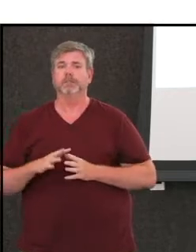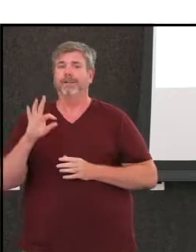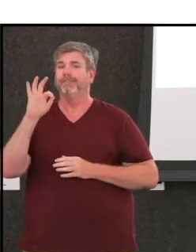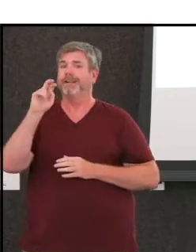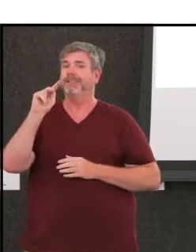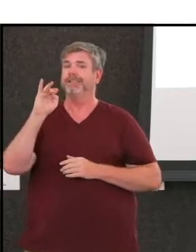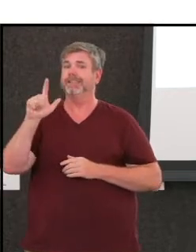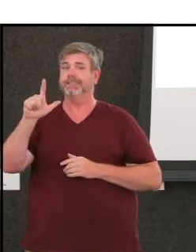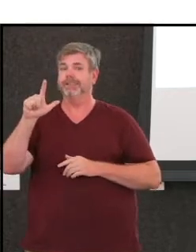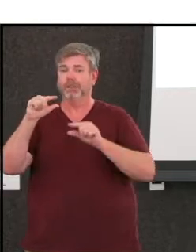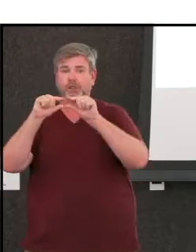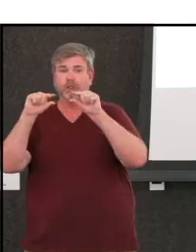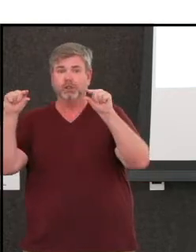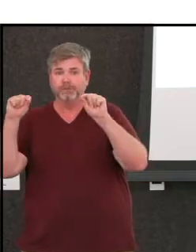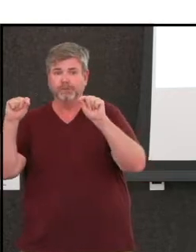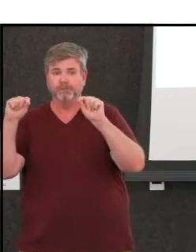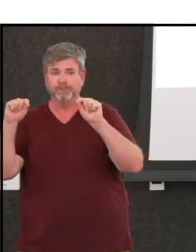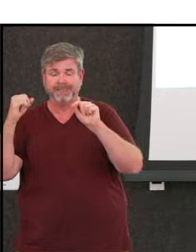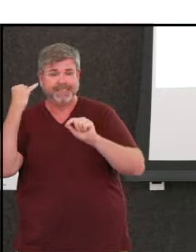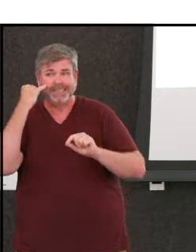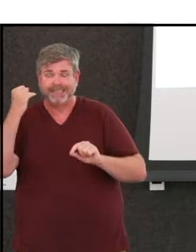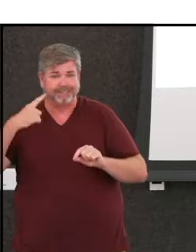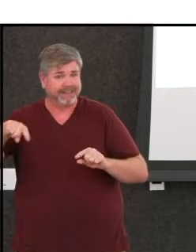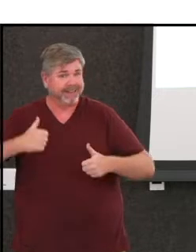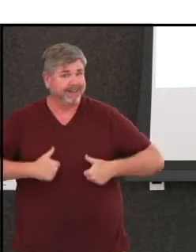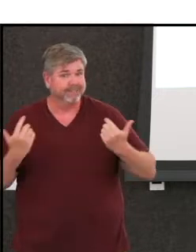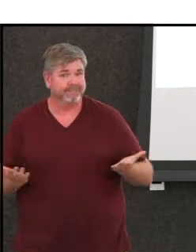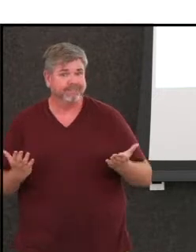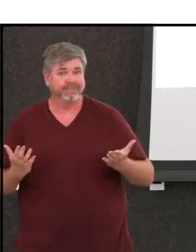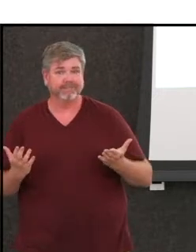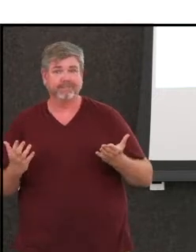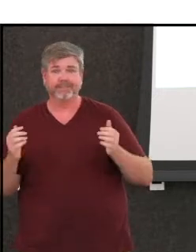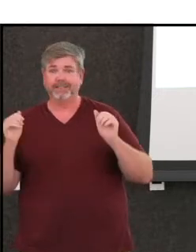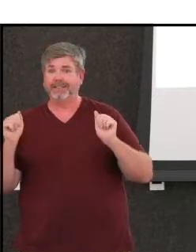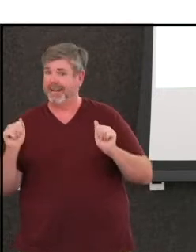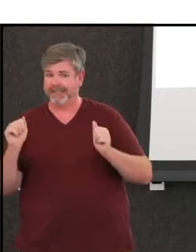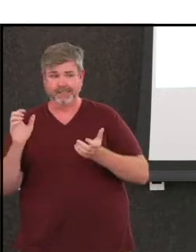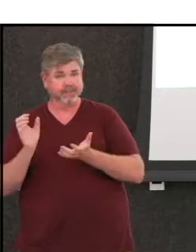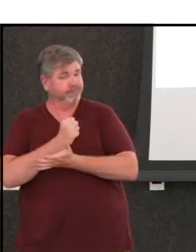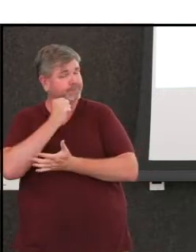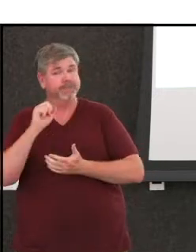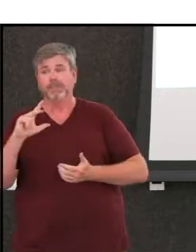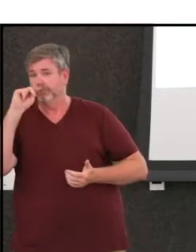it in Santa Clara County, residents are welcome to receive both Narcan kits and fentanyl strips.